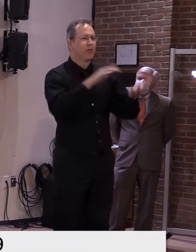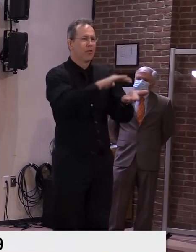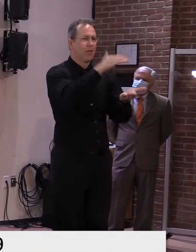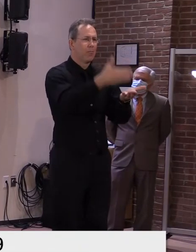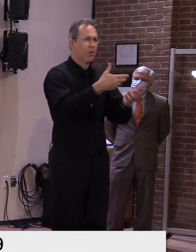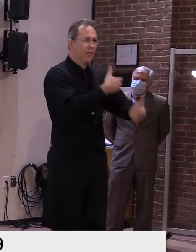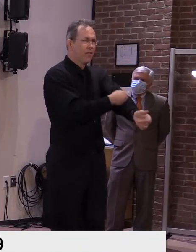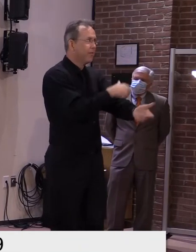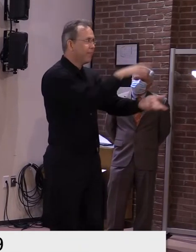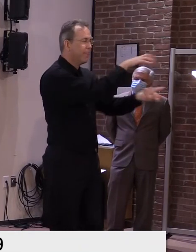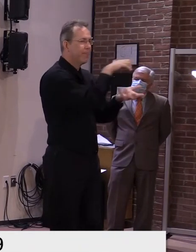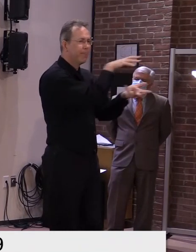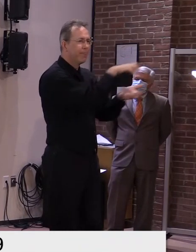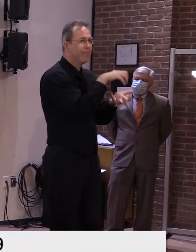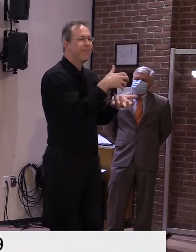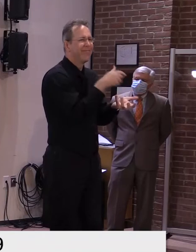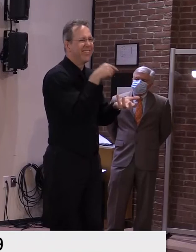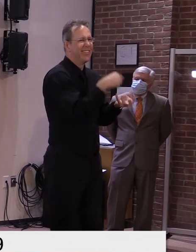government.